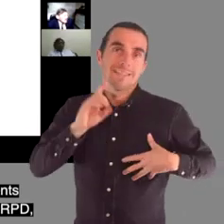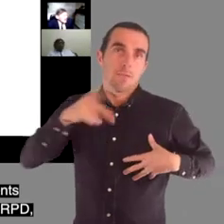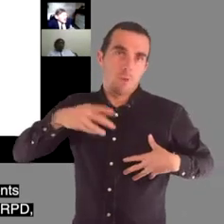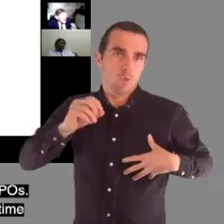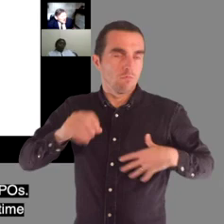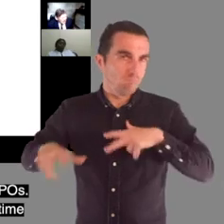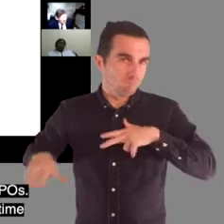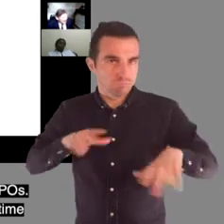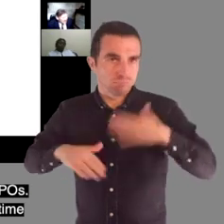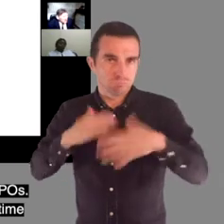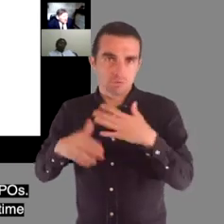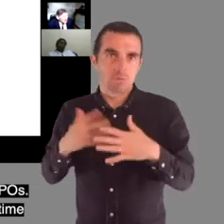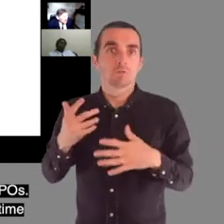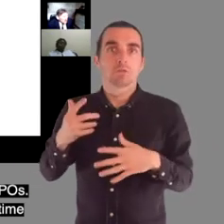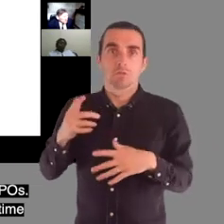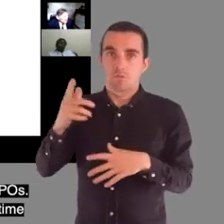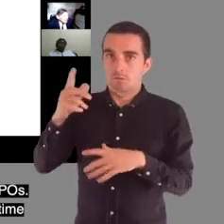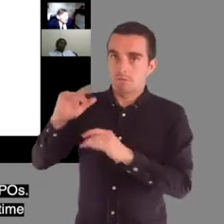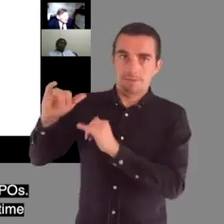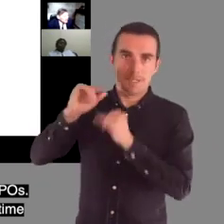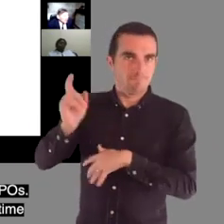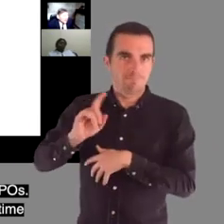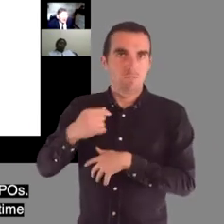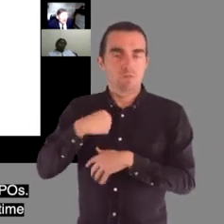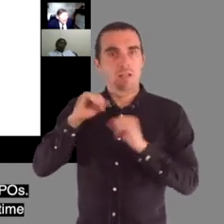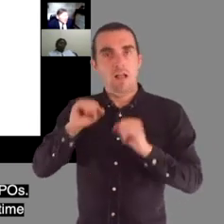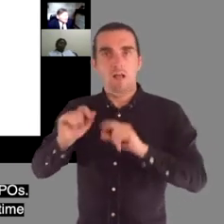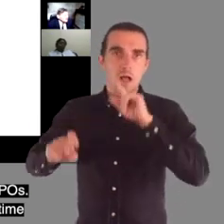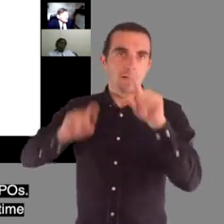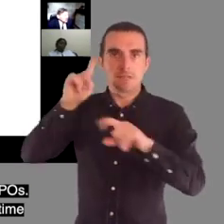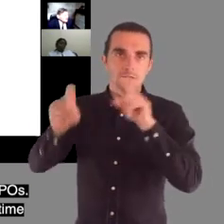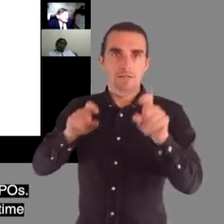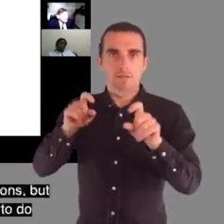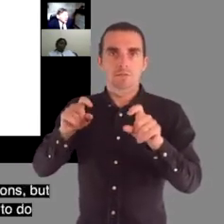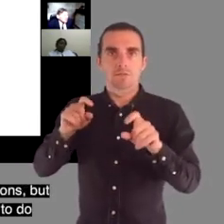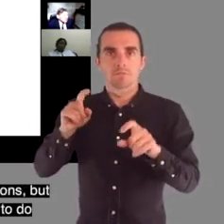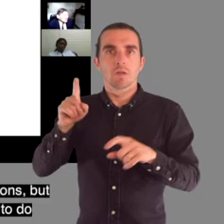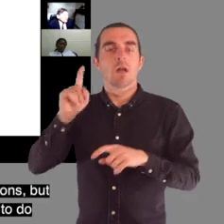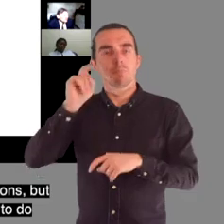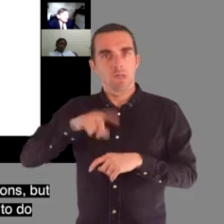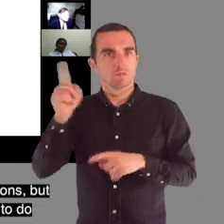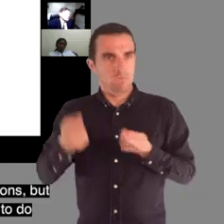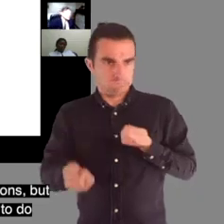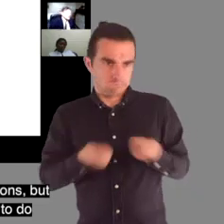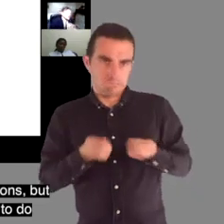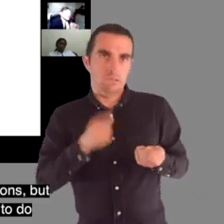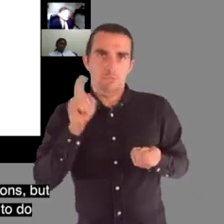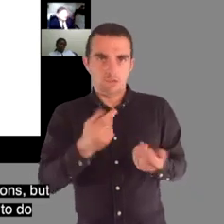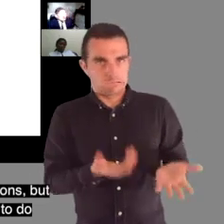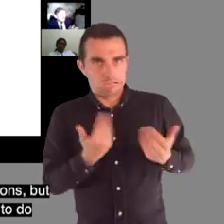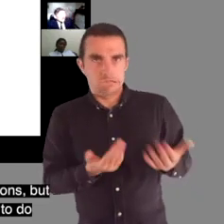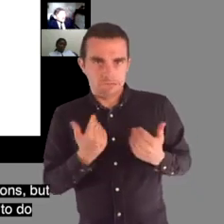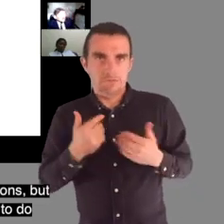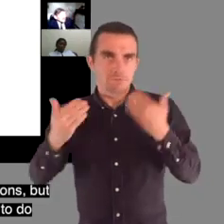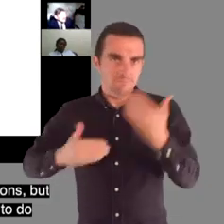UNCRPD, they need us as organized DPOs. They may not like us all the time because we ask awkward questions, but they need to